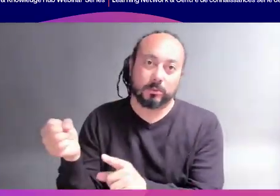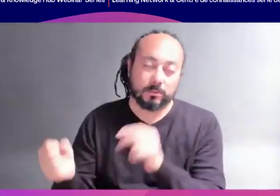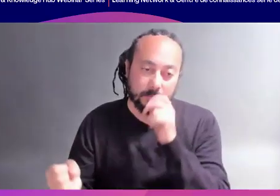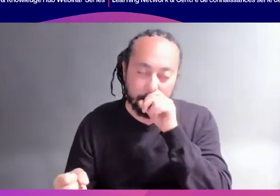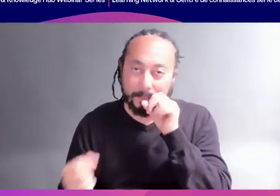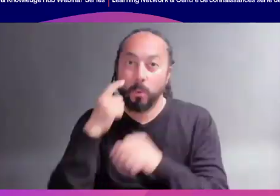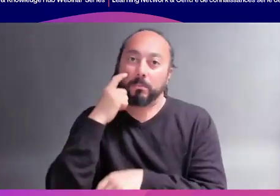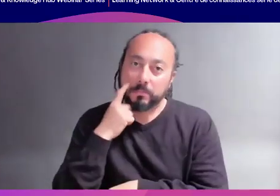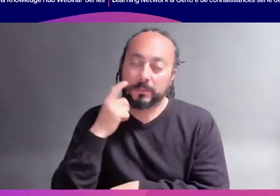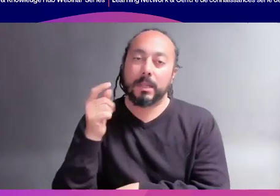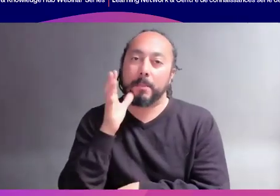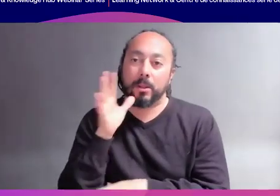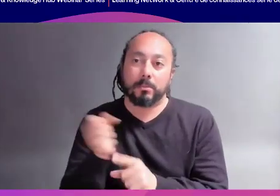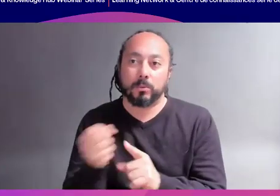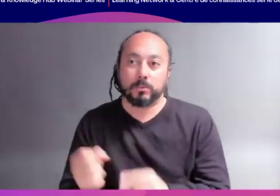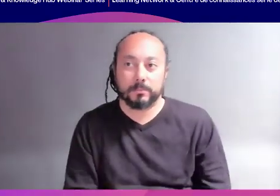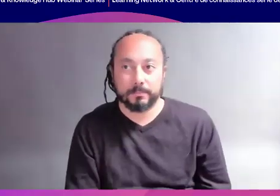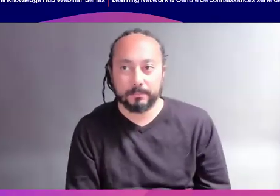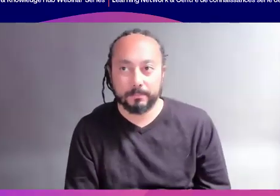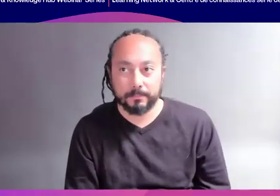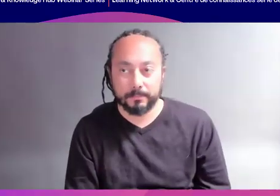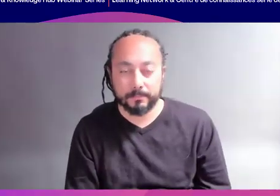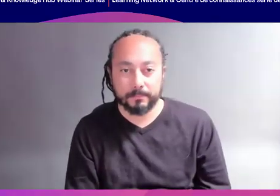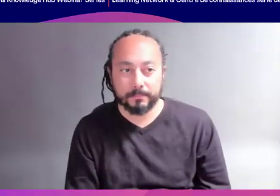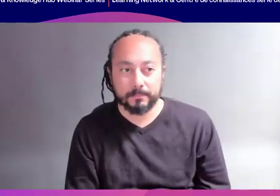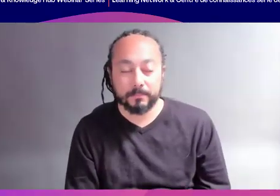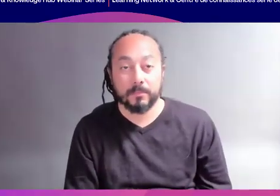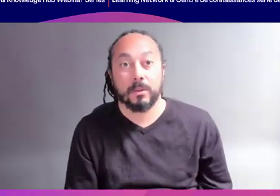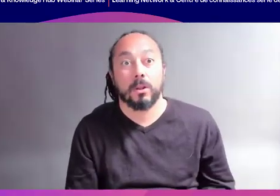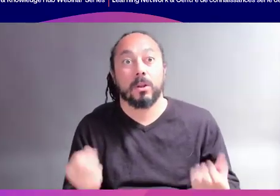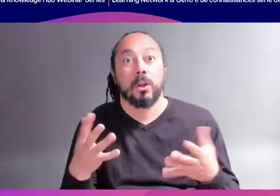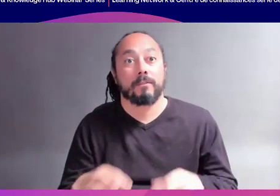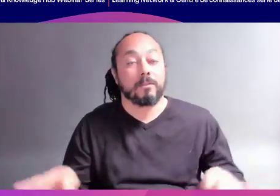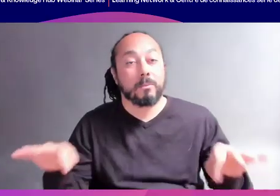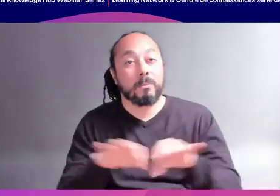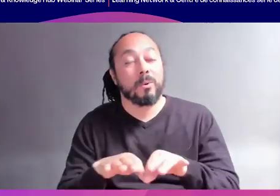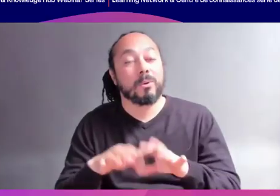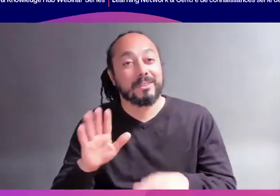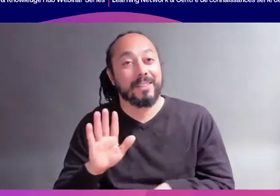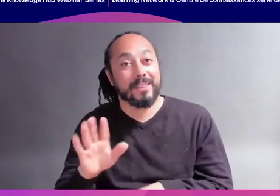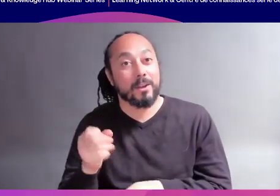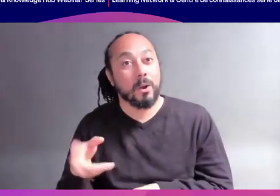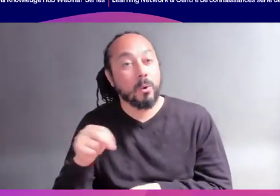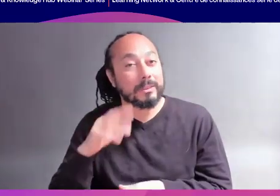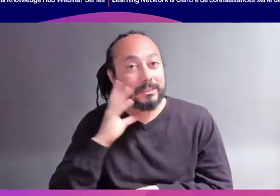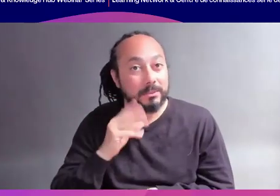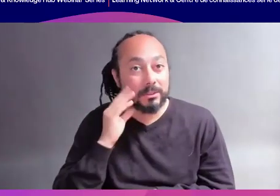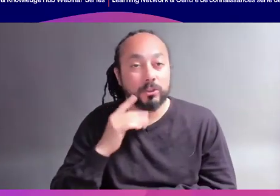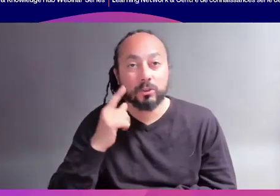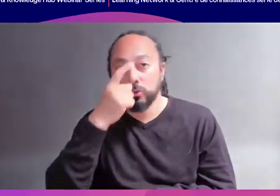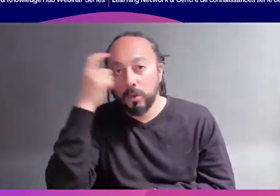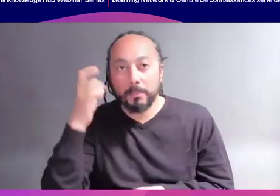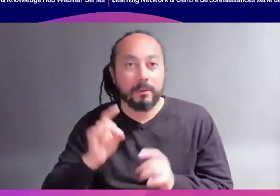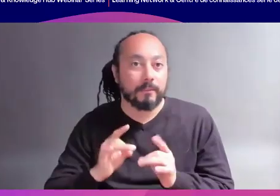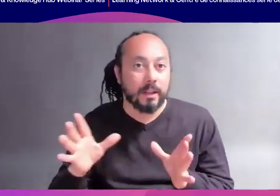there's tremendous importance to addressing their own experiences of trauma and violence, and then